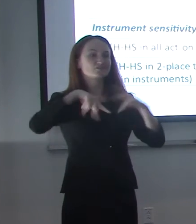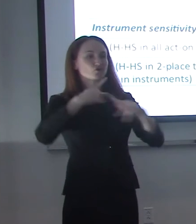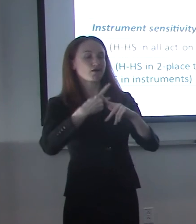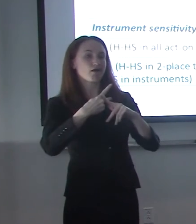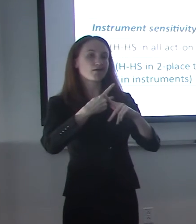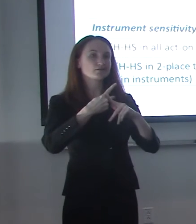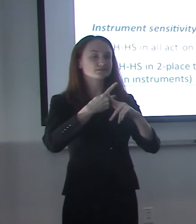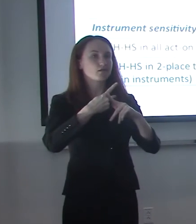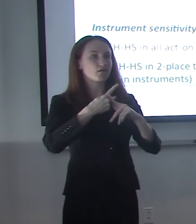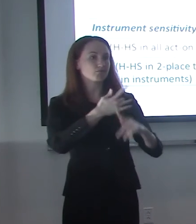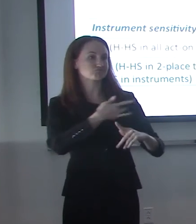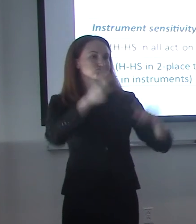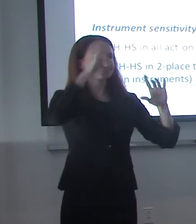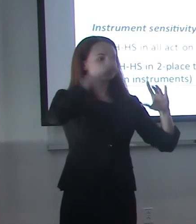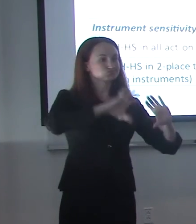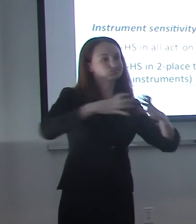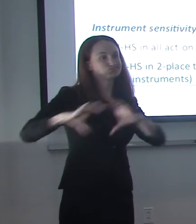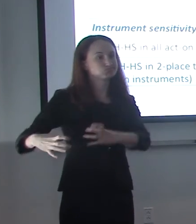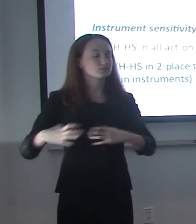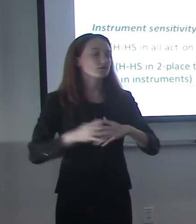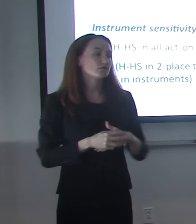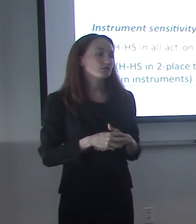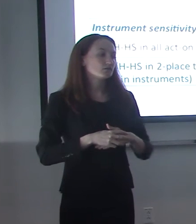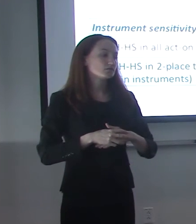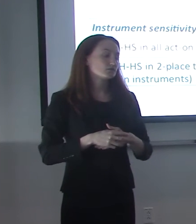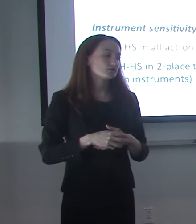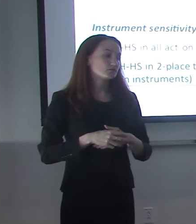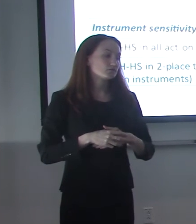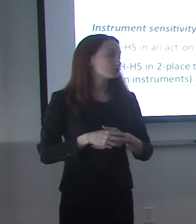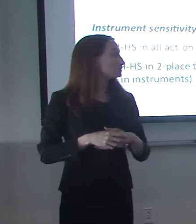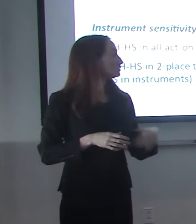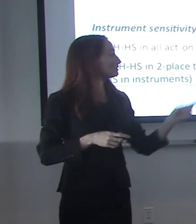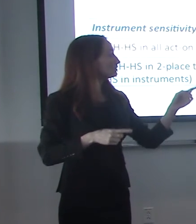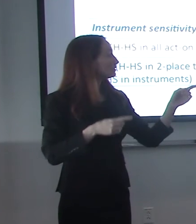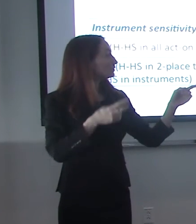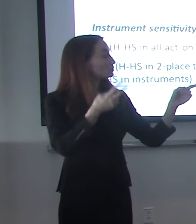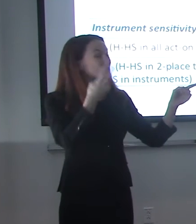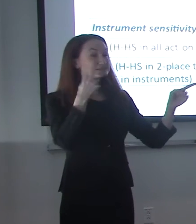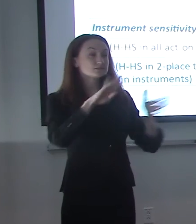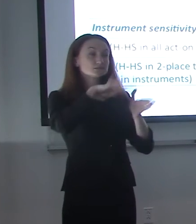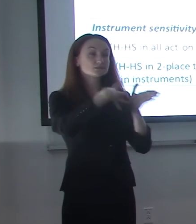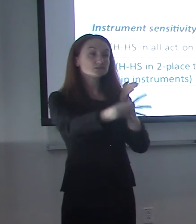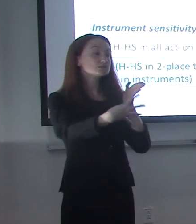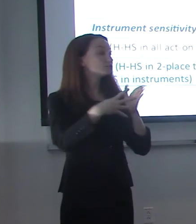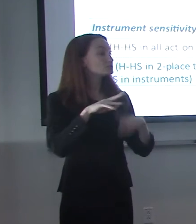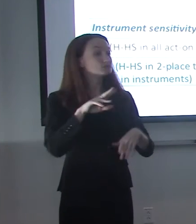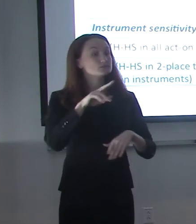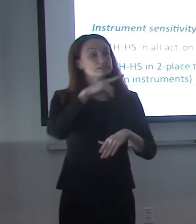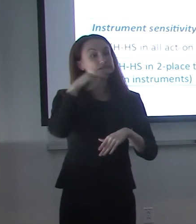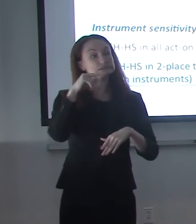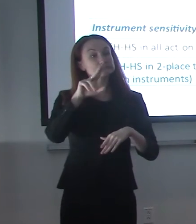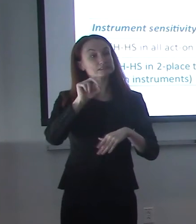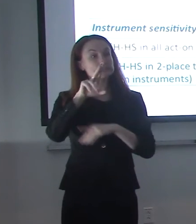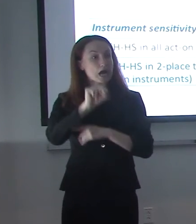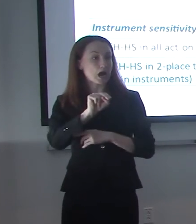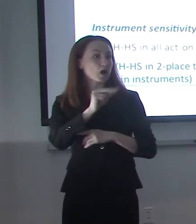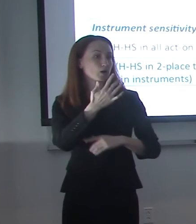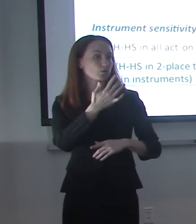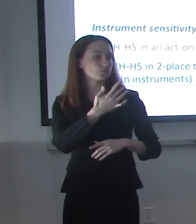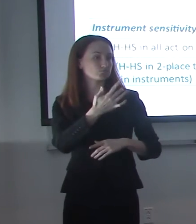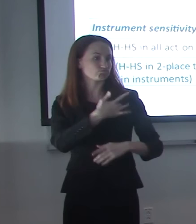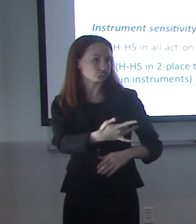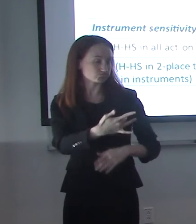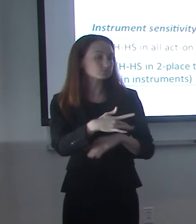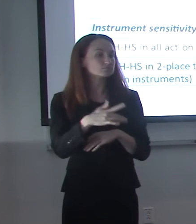types. So here we see the noun preference, the handshake preference in nouns.